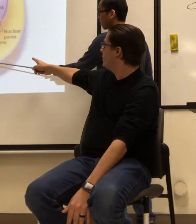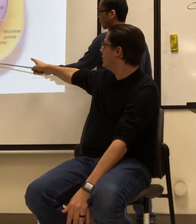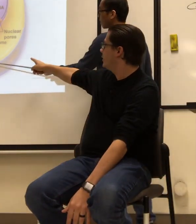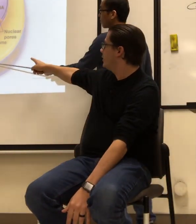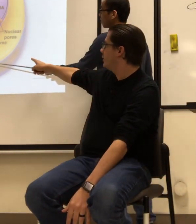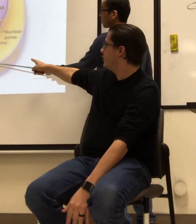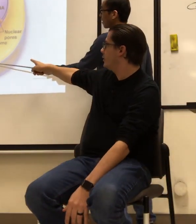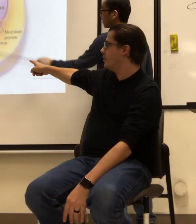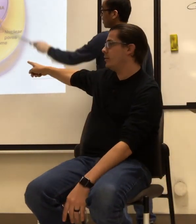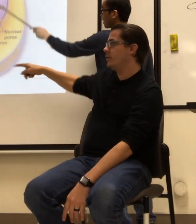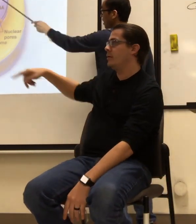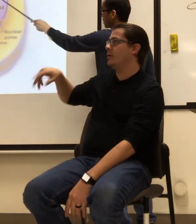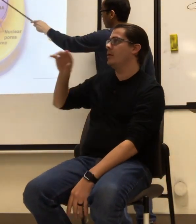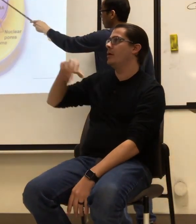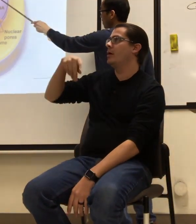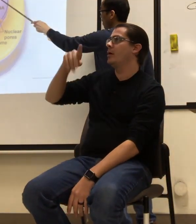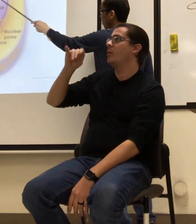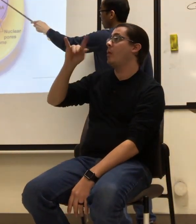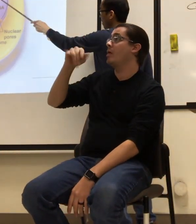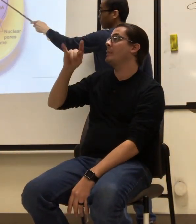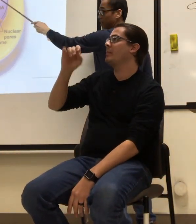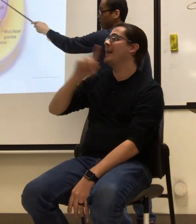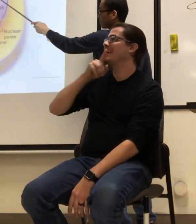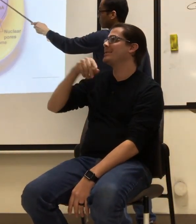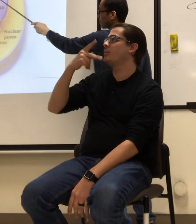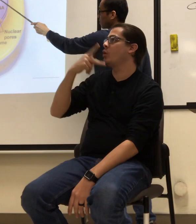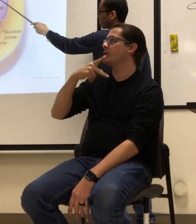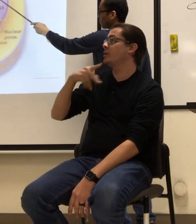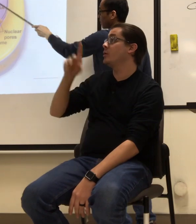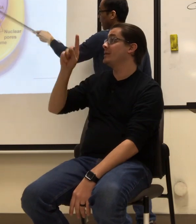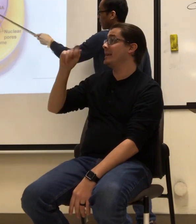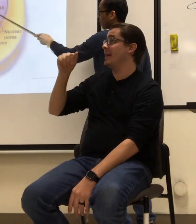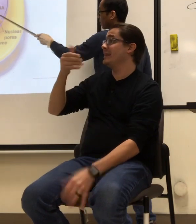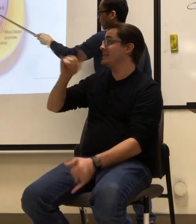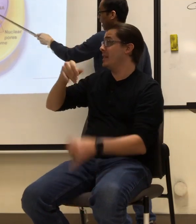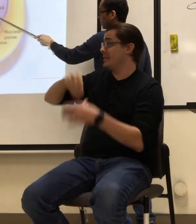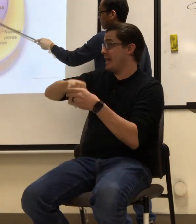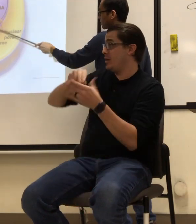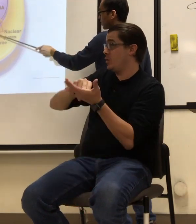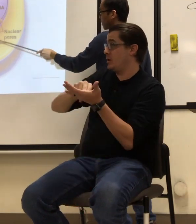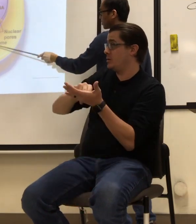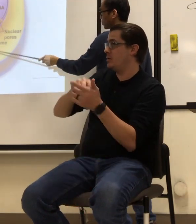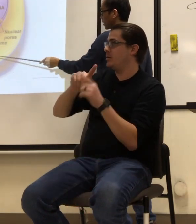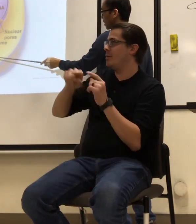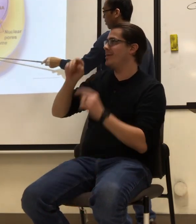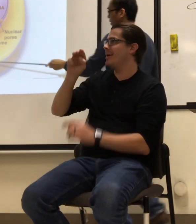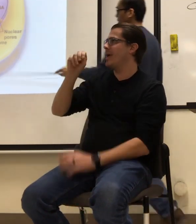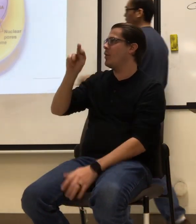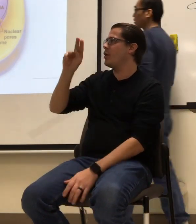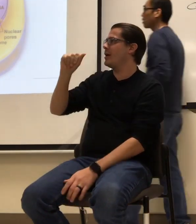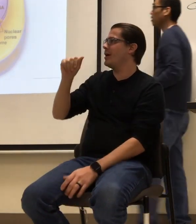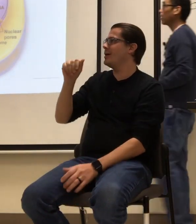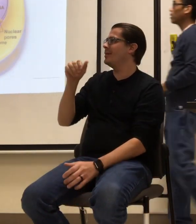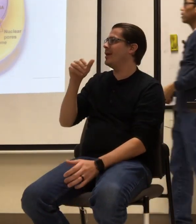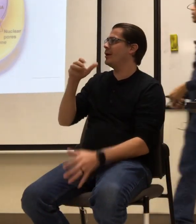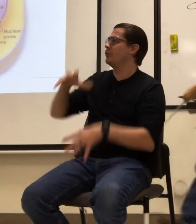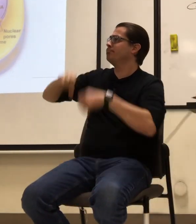Polypeptide down here, right? The DNA is still in there, it never left, but the mRNA acted as the messenger to carry it